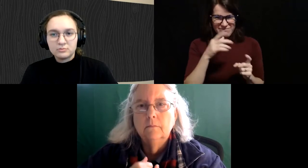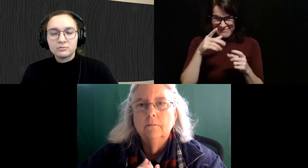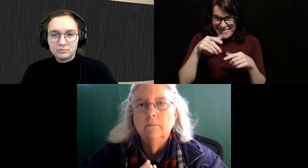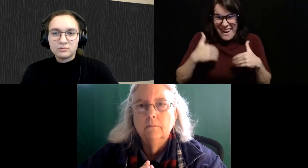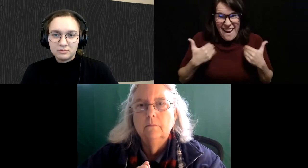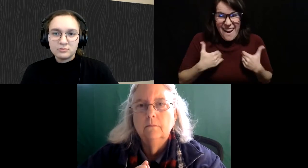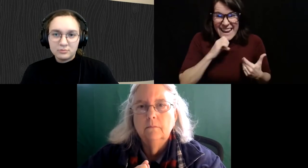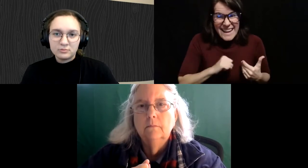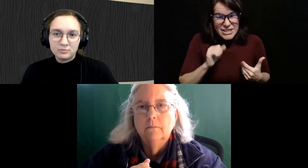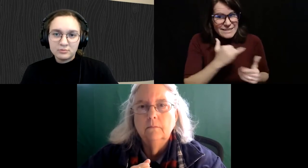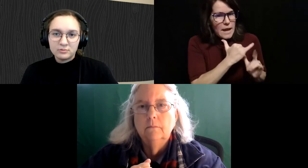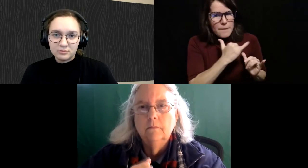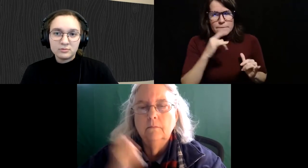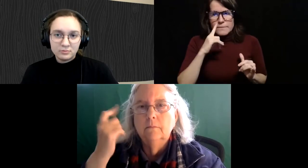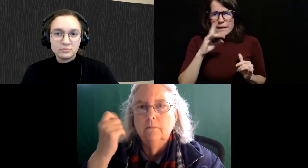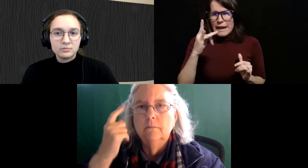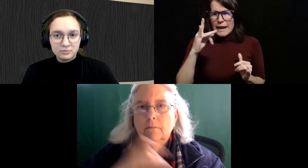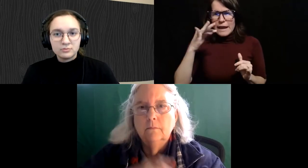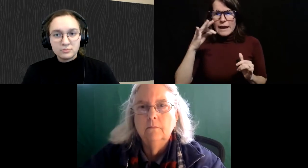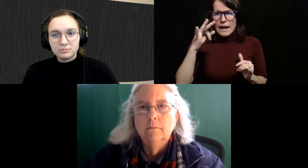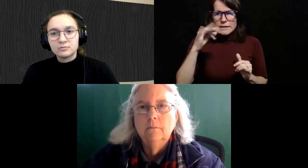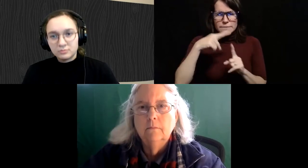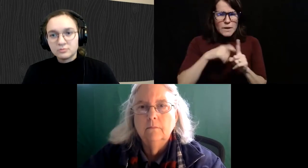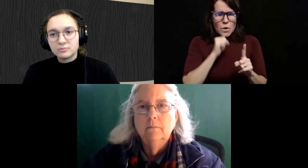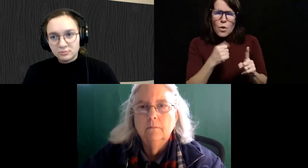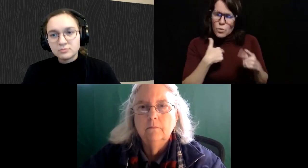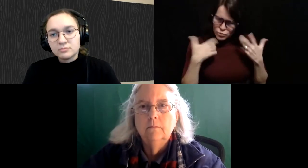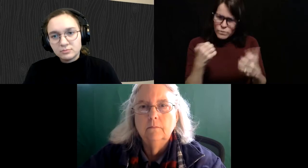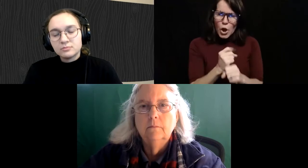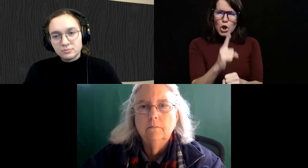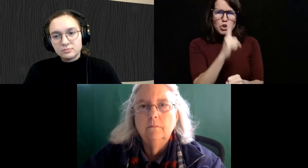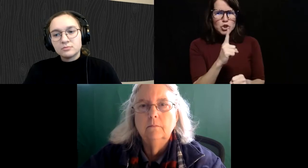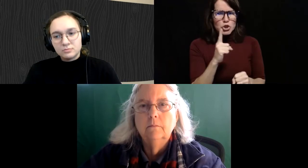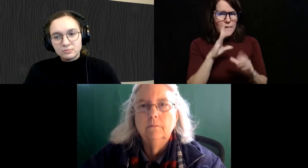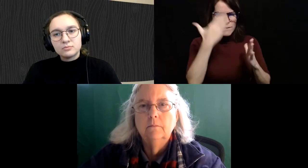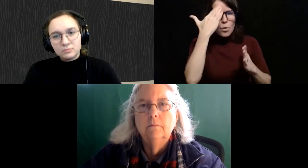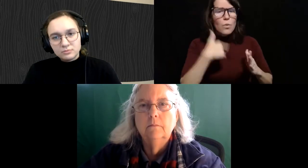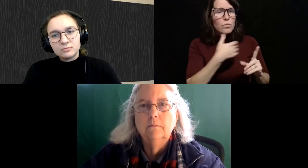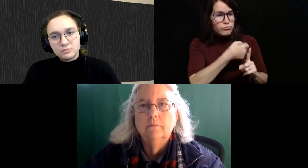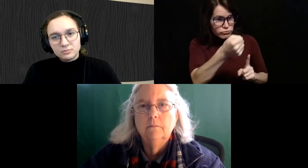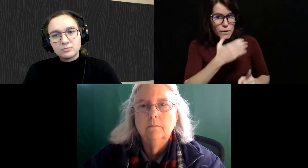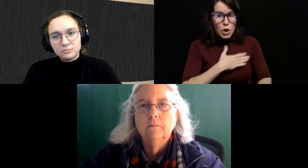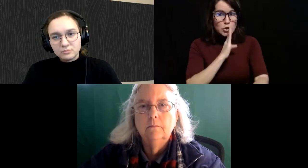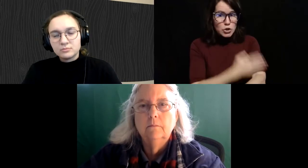my daughter did not have it because she was 18 months old, and I wanted to make sure that